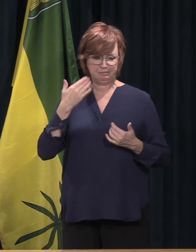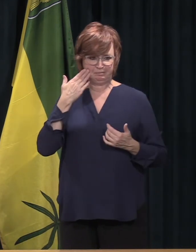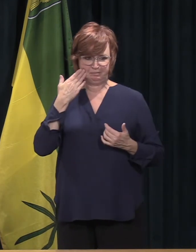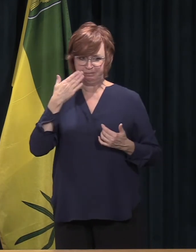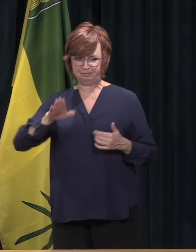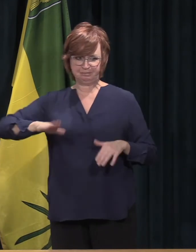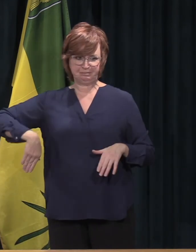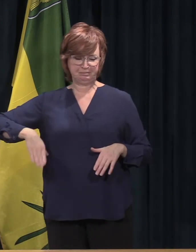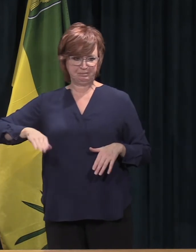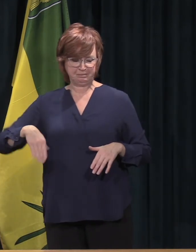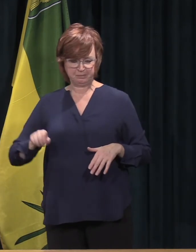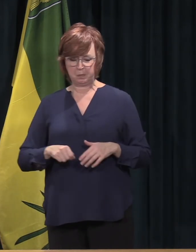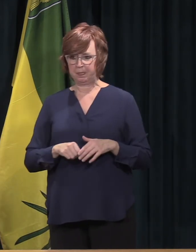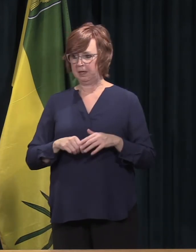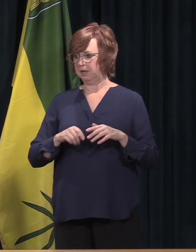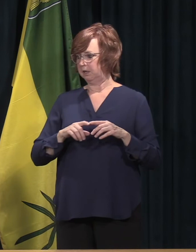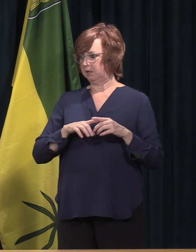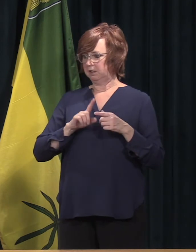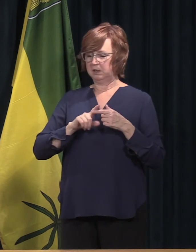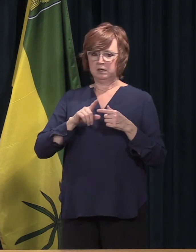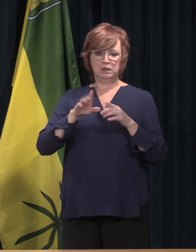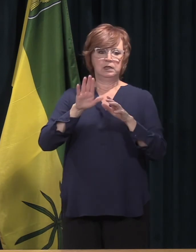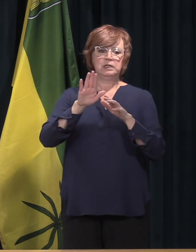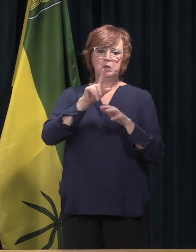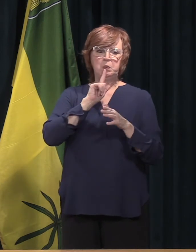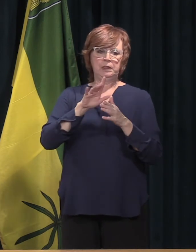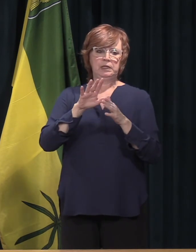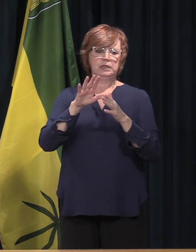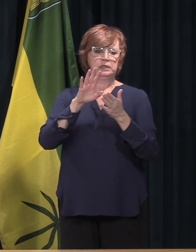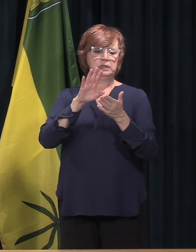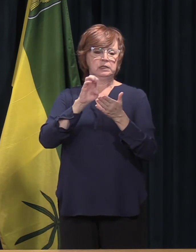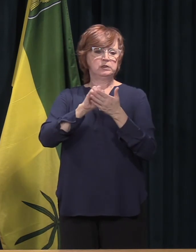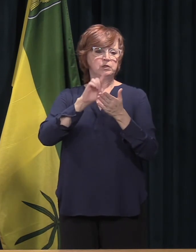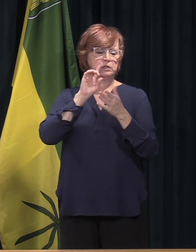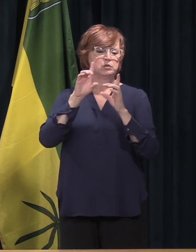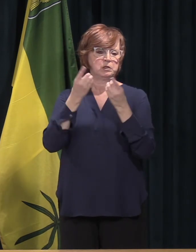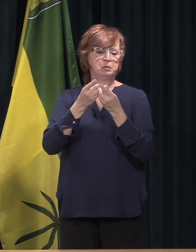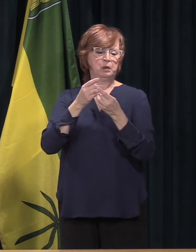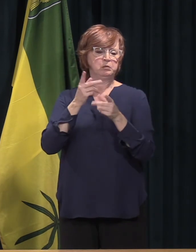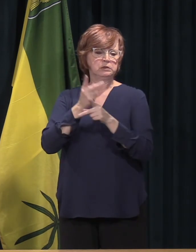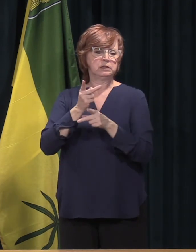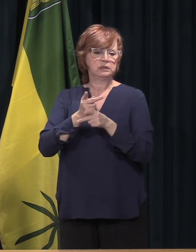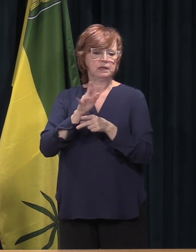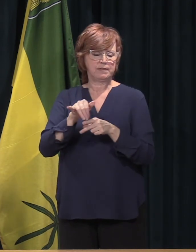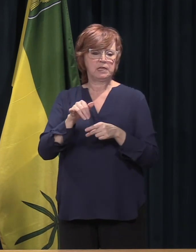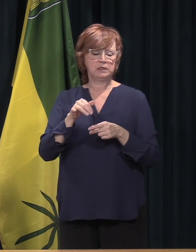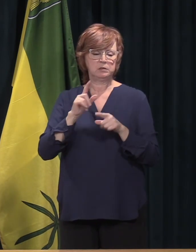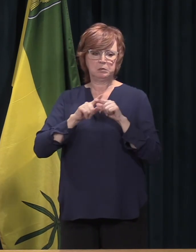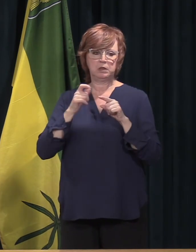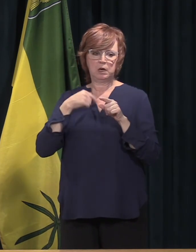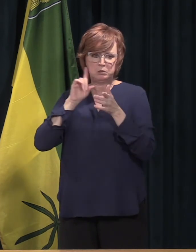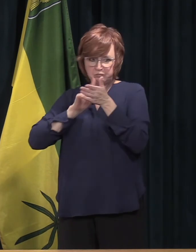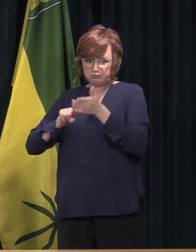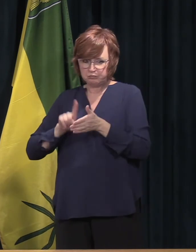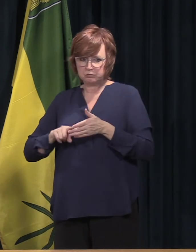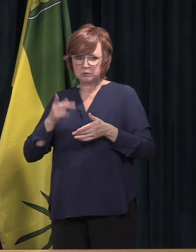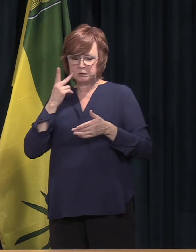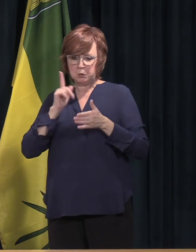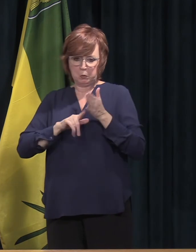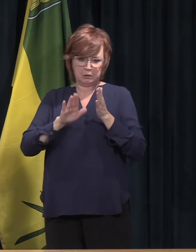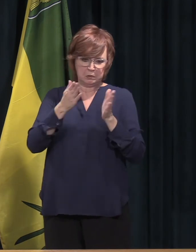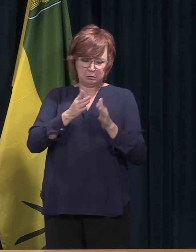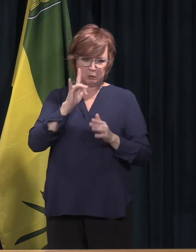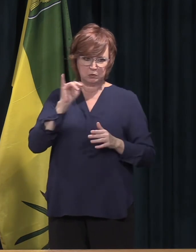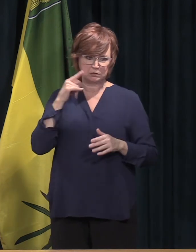like education who oversee some of that, but that's another thing that I can get some updated information on what the planning is